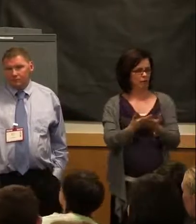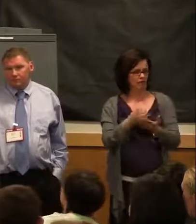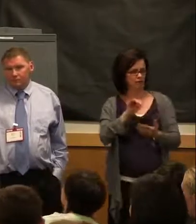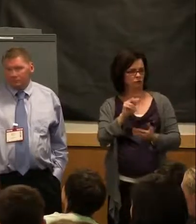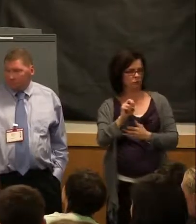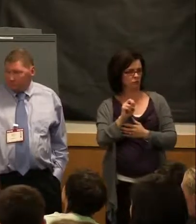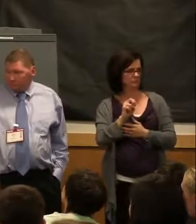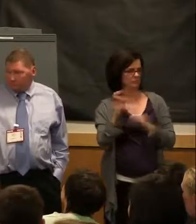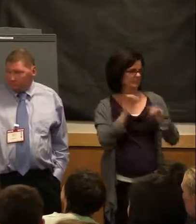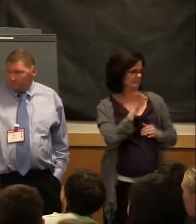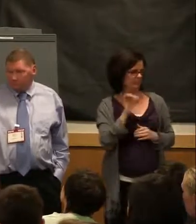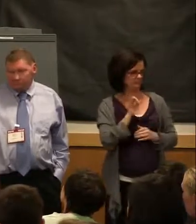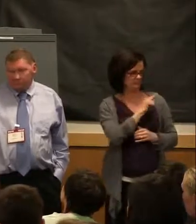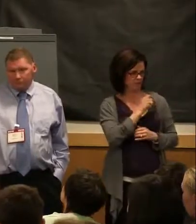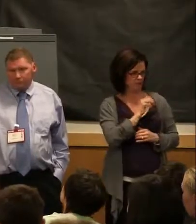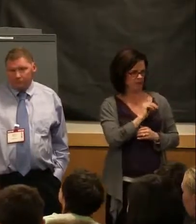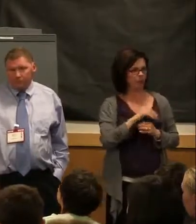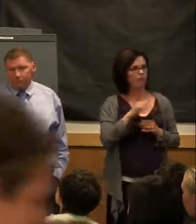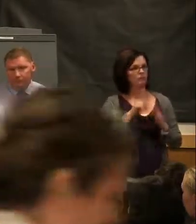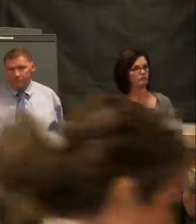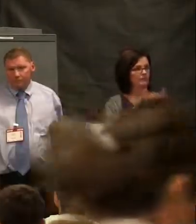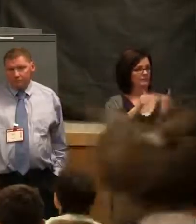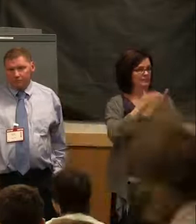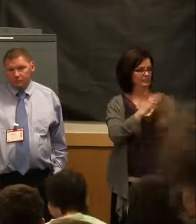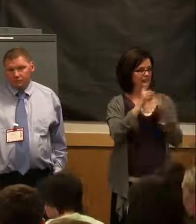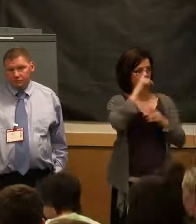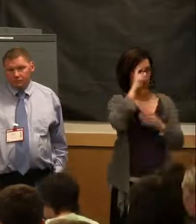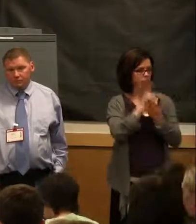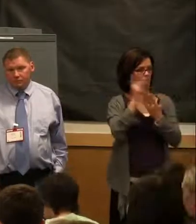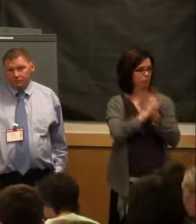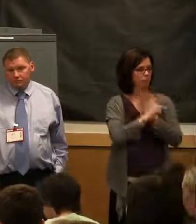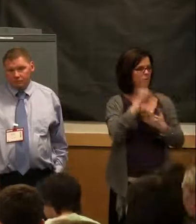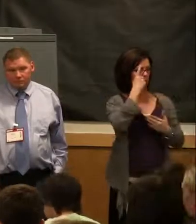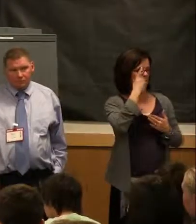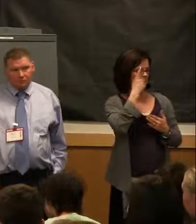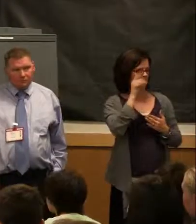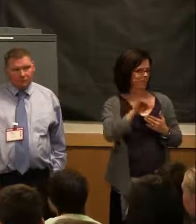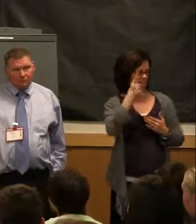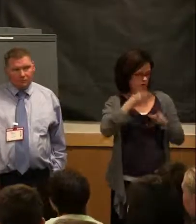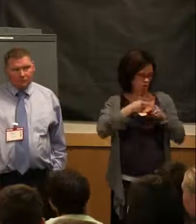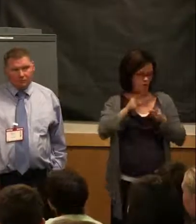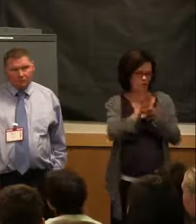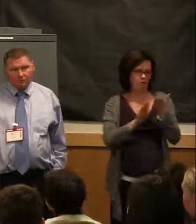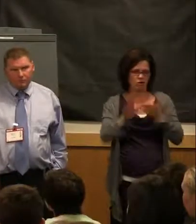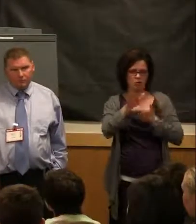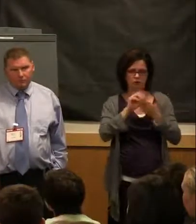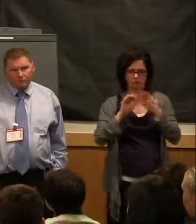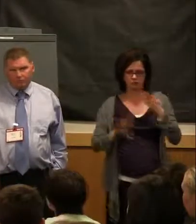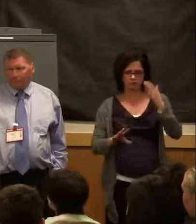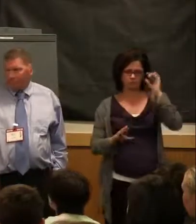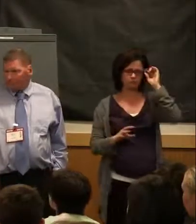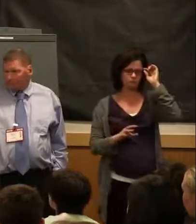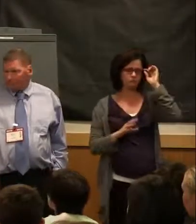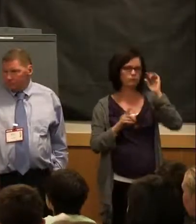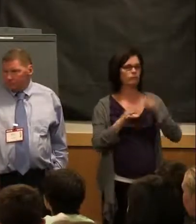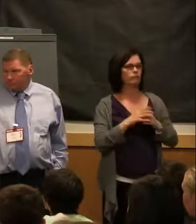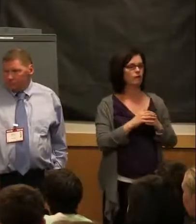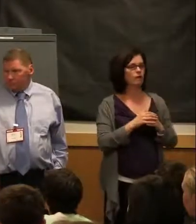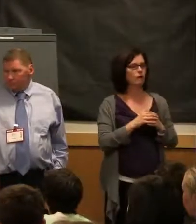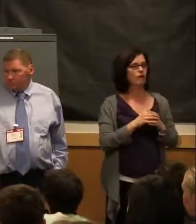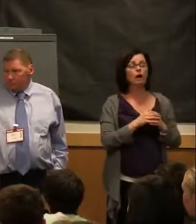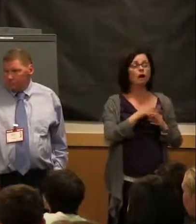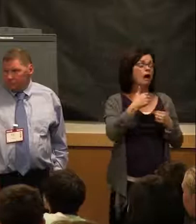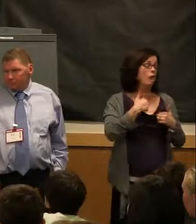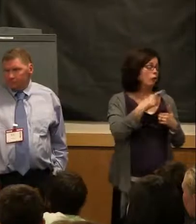as well. I started in the center's summer program for college students, and I was definitely not the